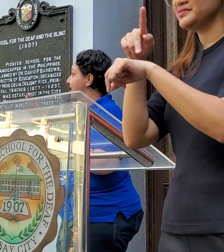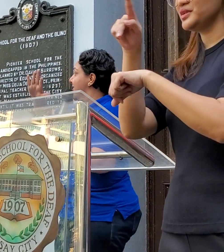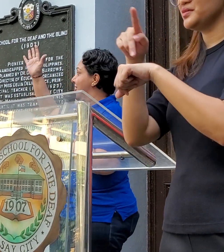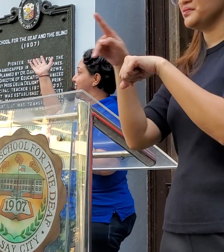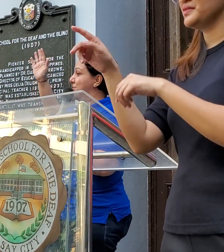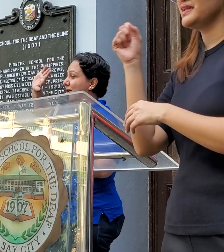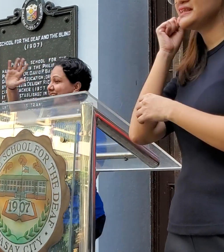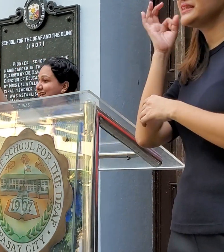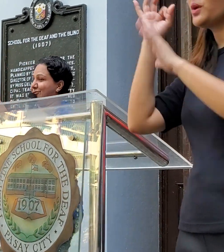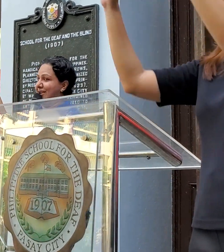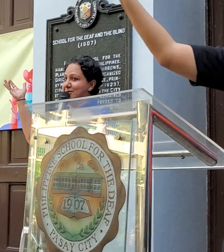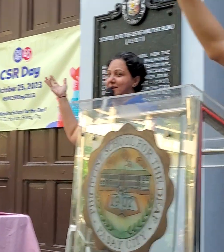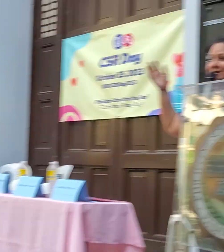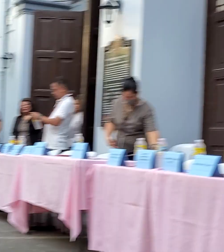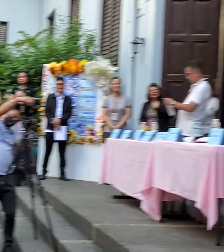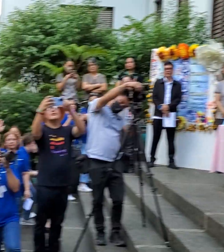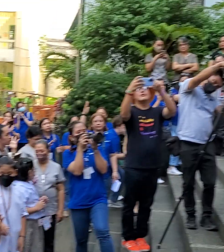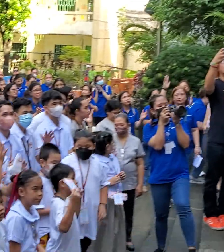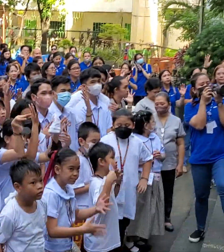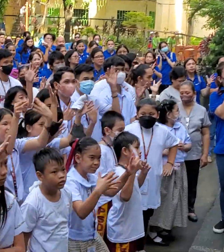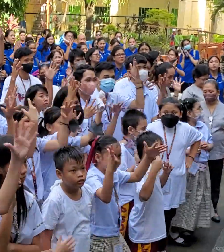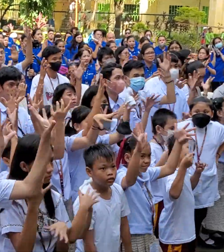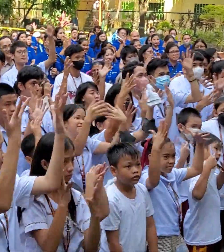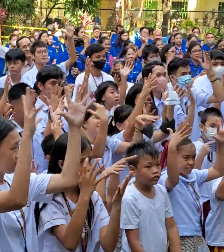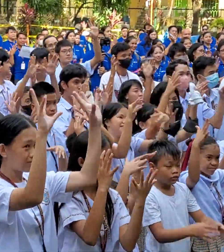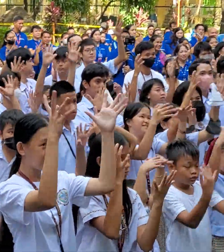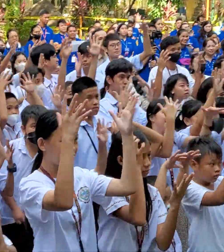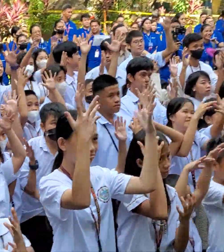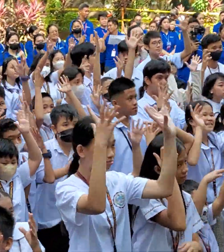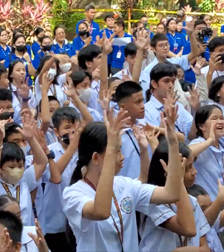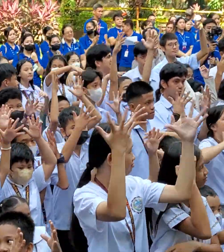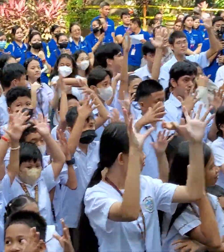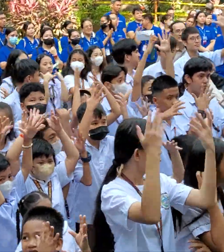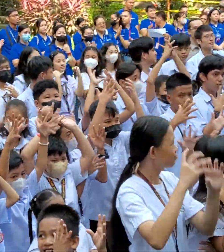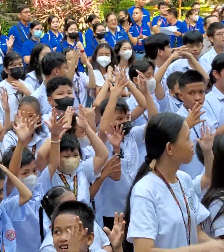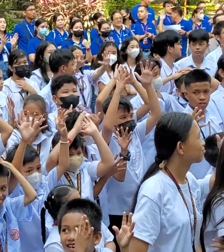Shay. Round of applause again for everybody, please.